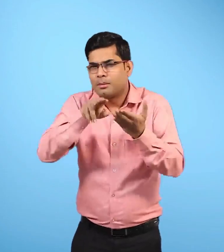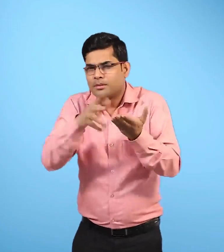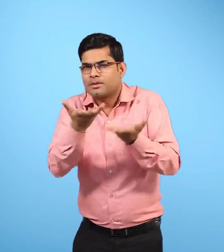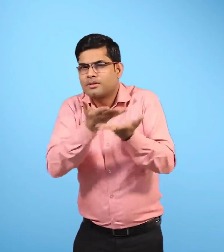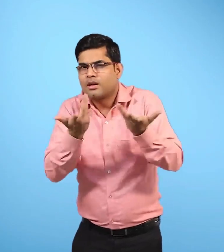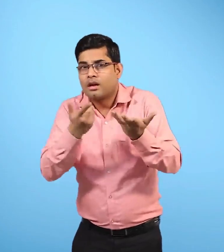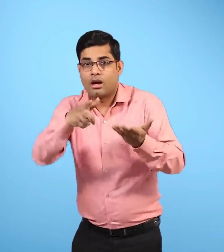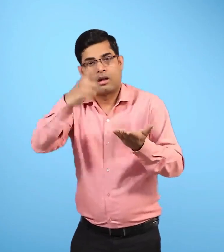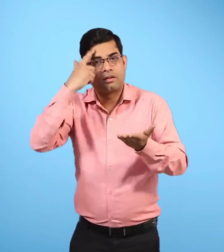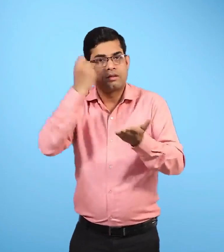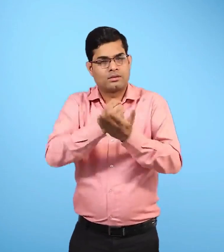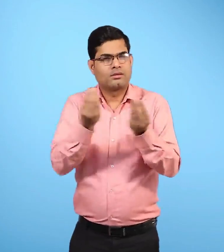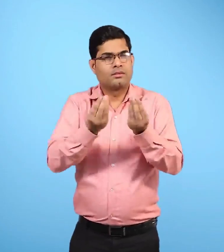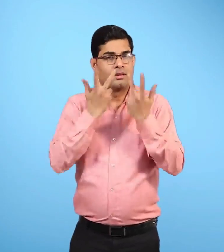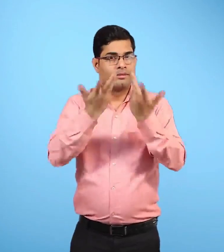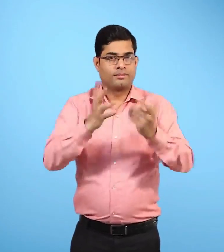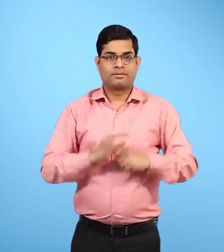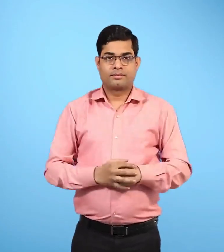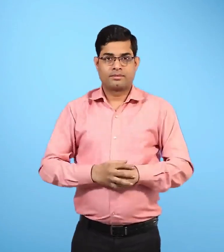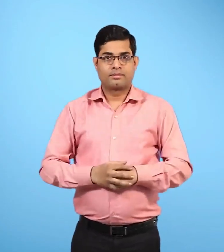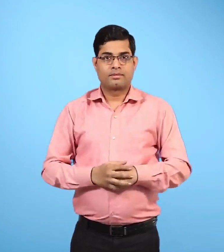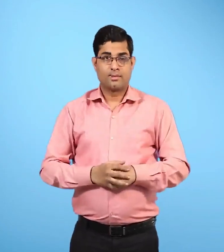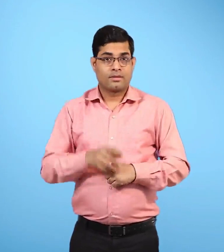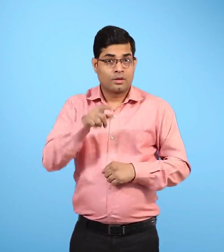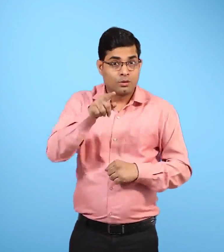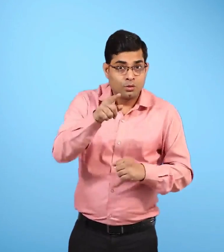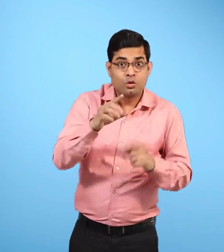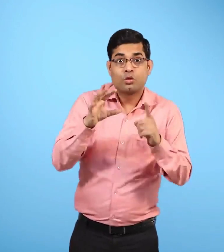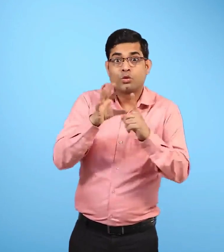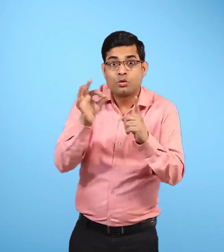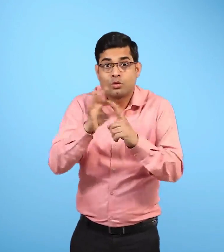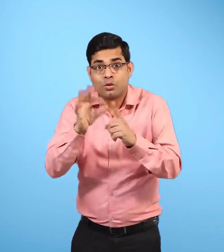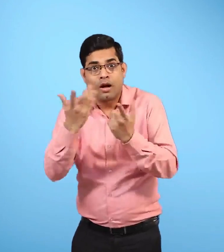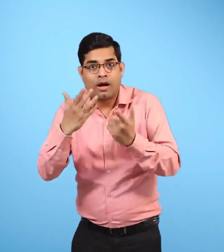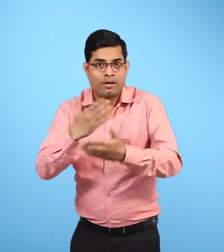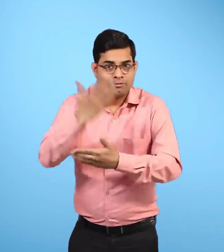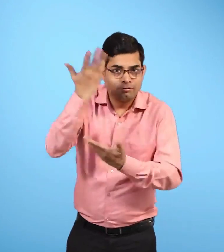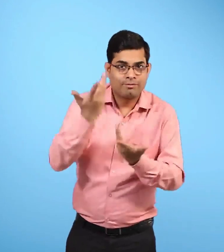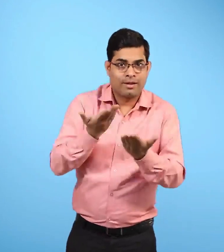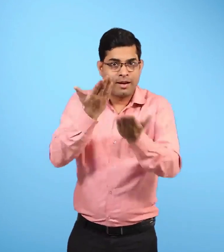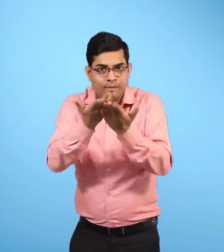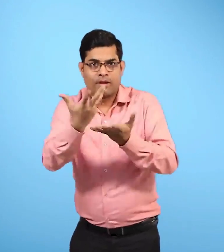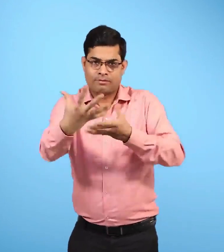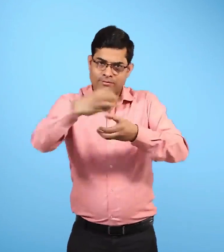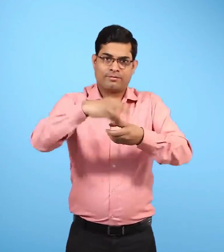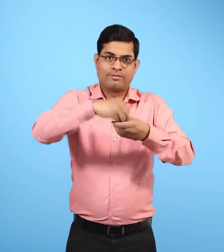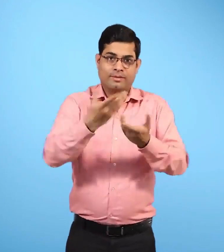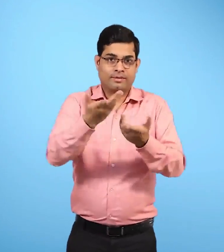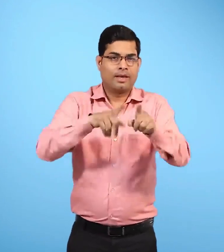talk together or decide something. When you do this, you are taking part in a